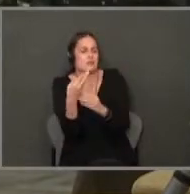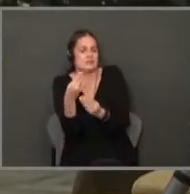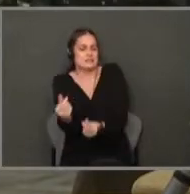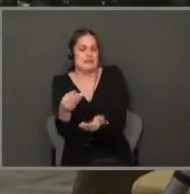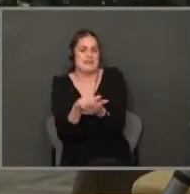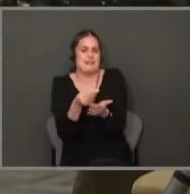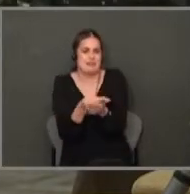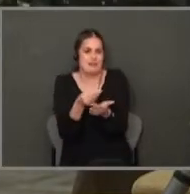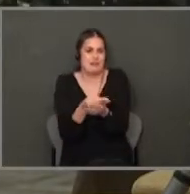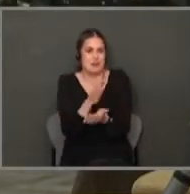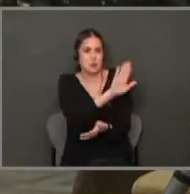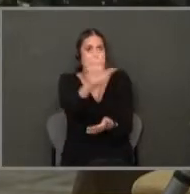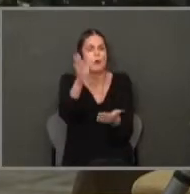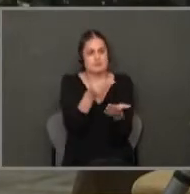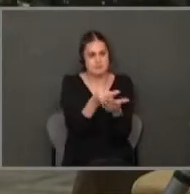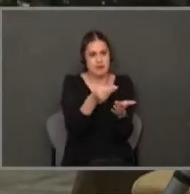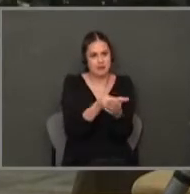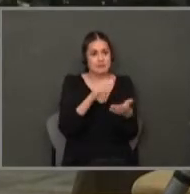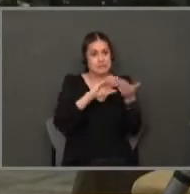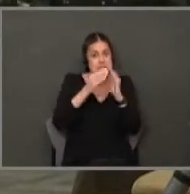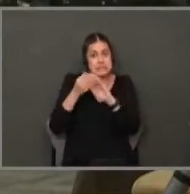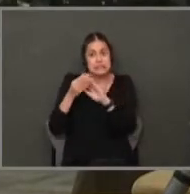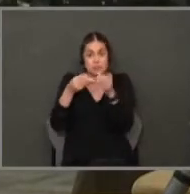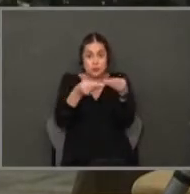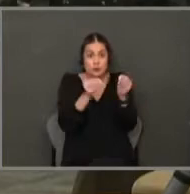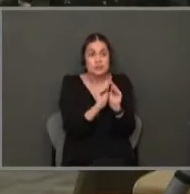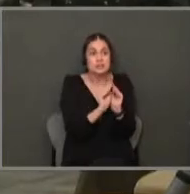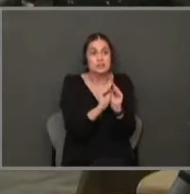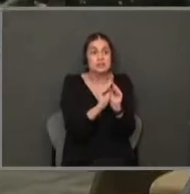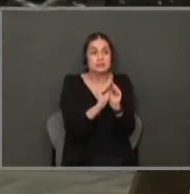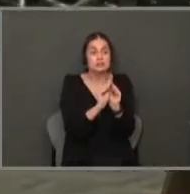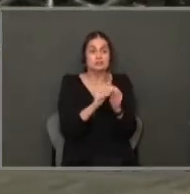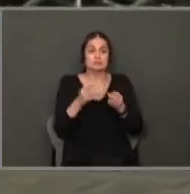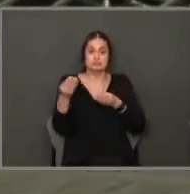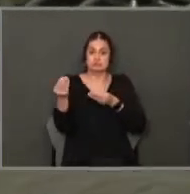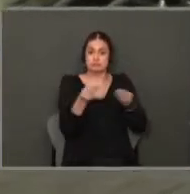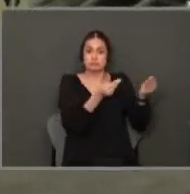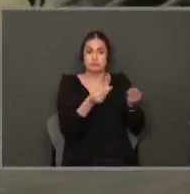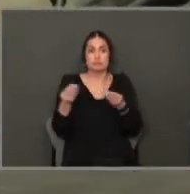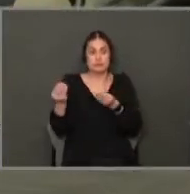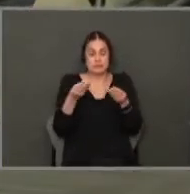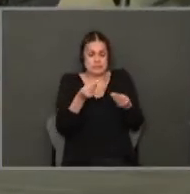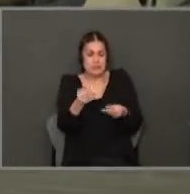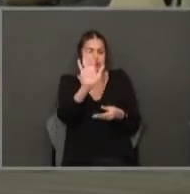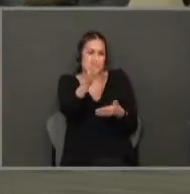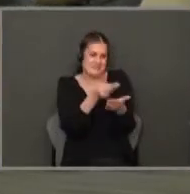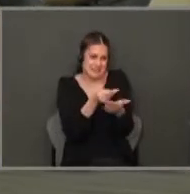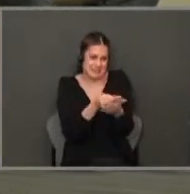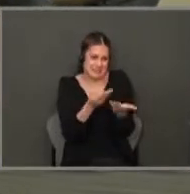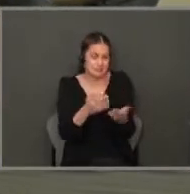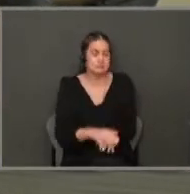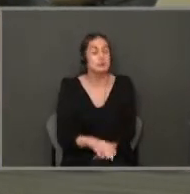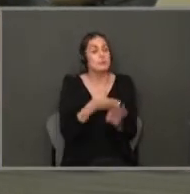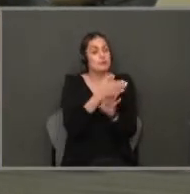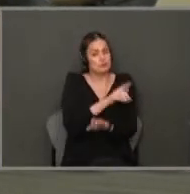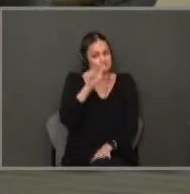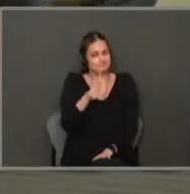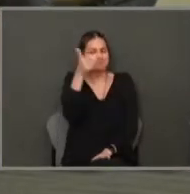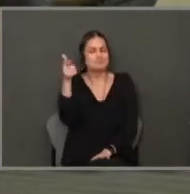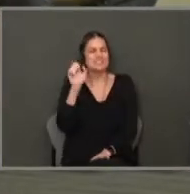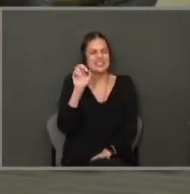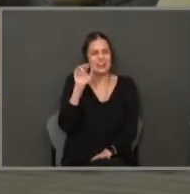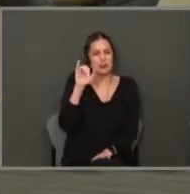city is an organization that is a steward of your dollars. Before I hand it off to Eric